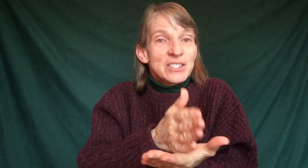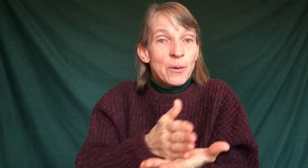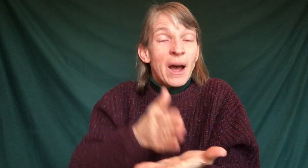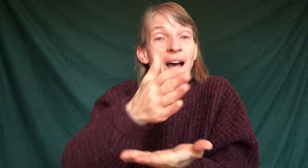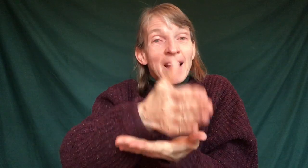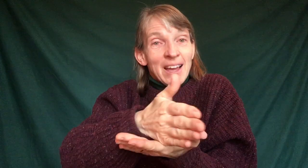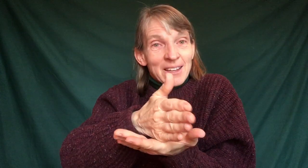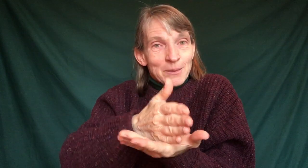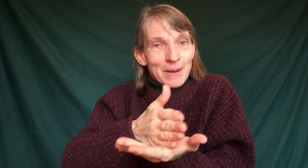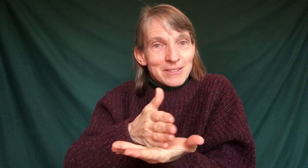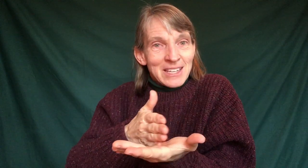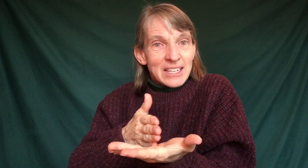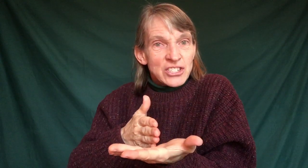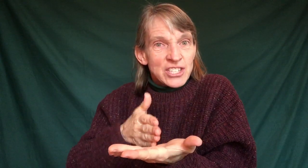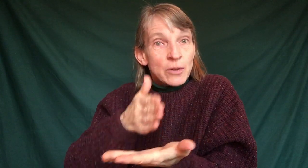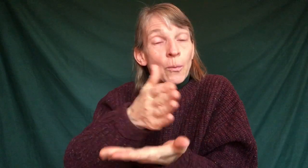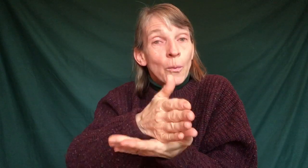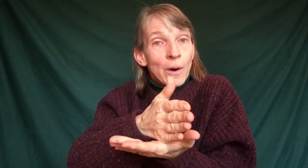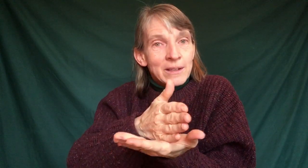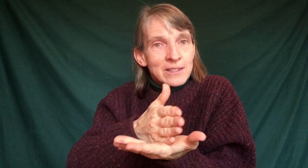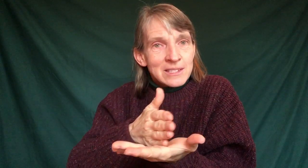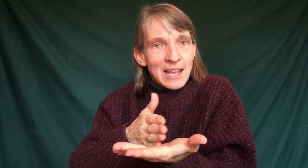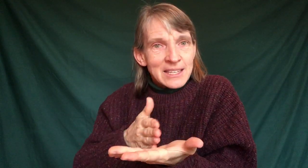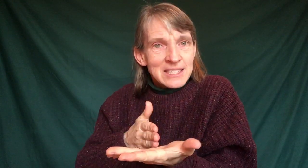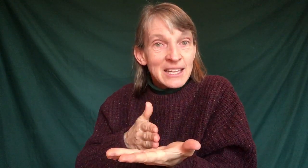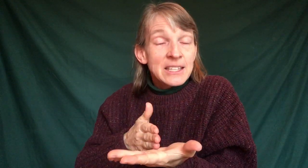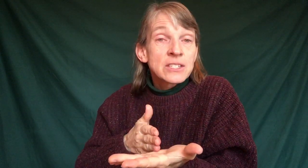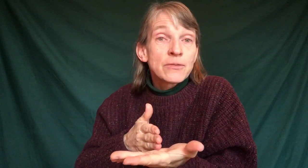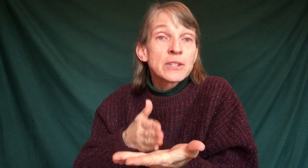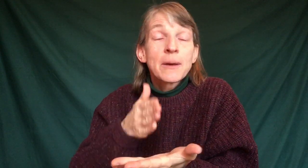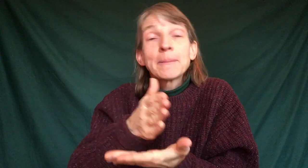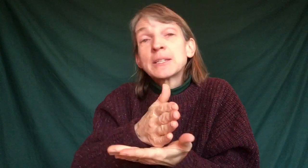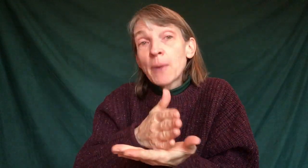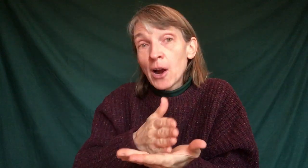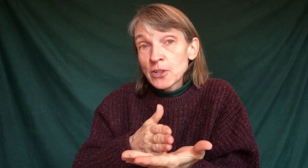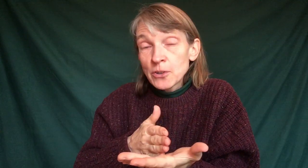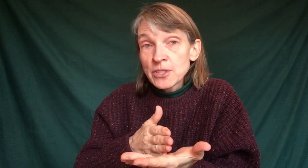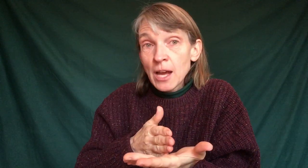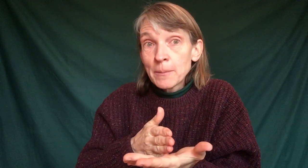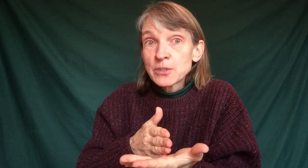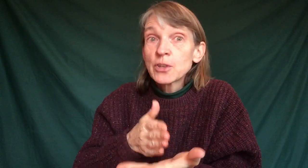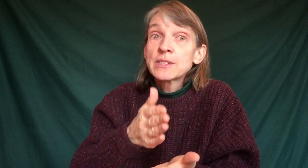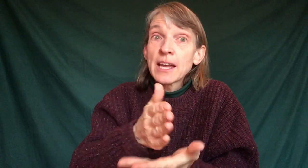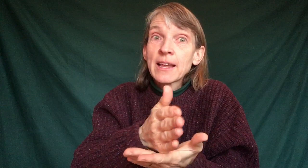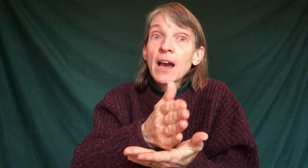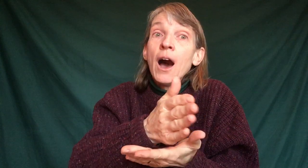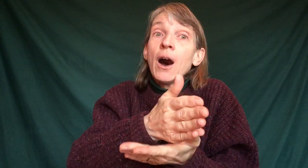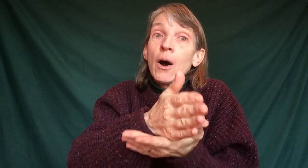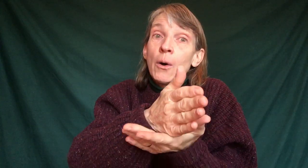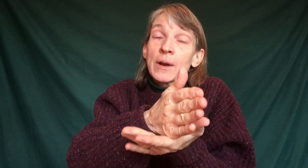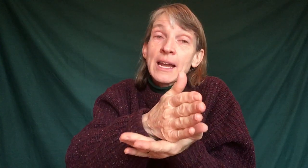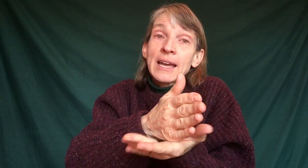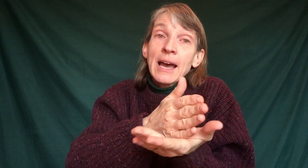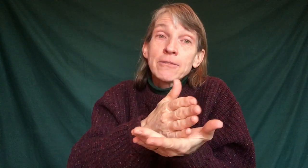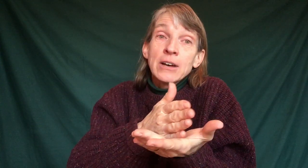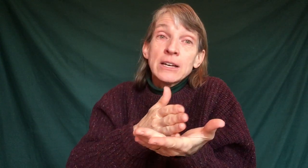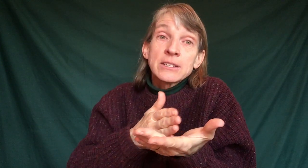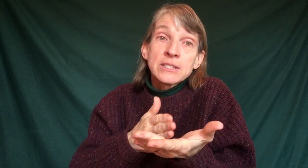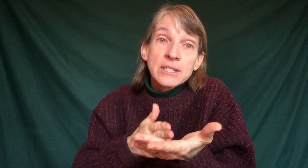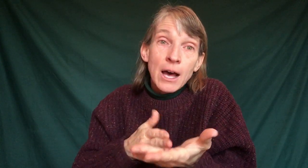So you might have seen I just did one slice like this. That means part or some. So you could say like, oh, can I have